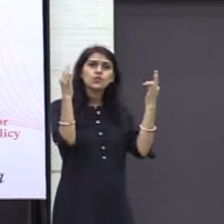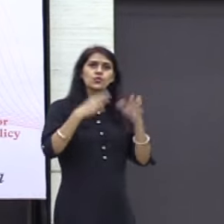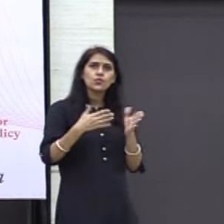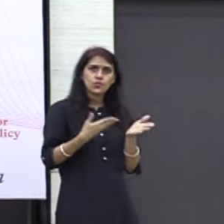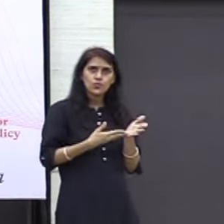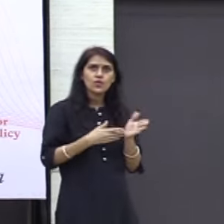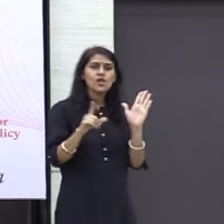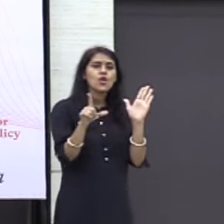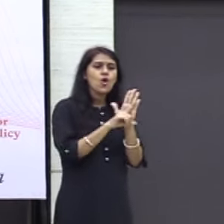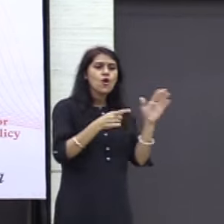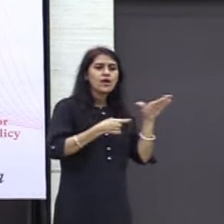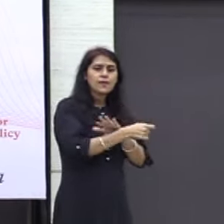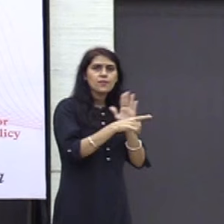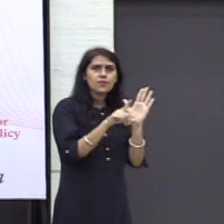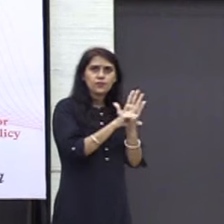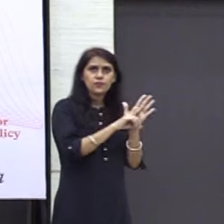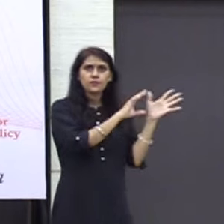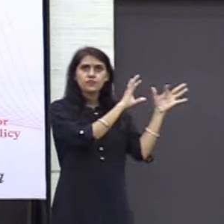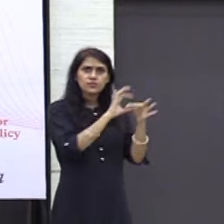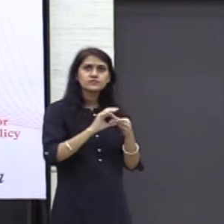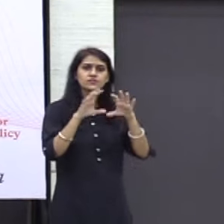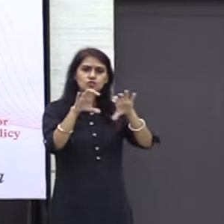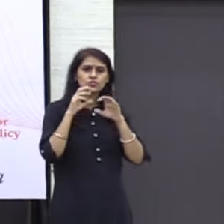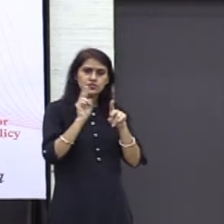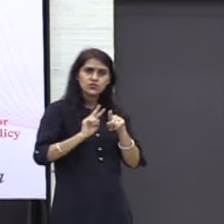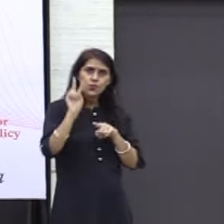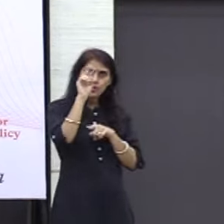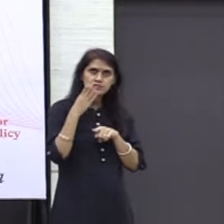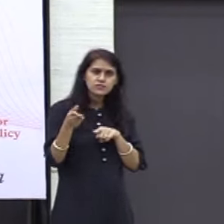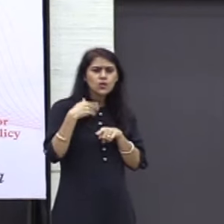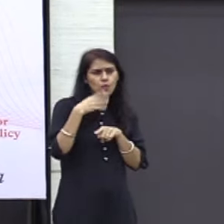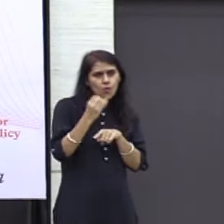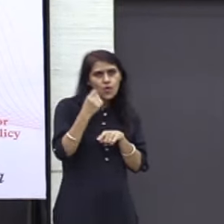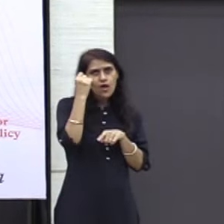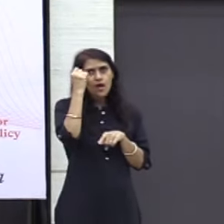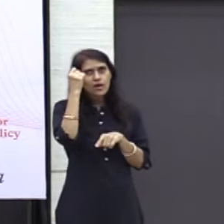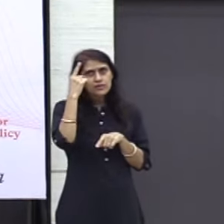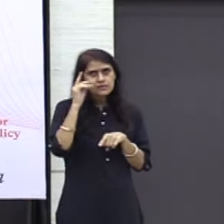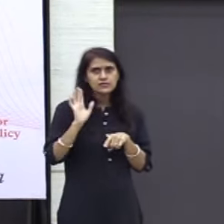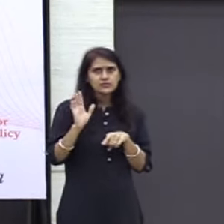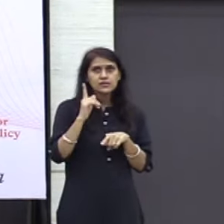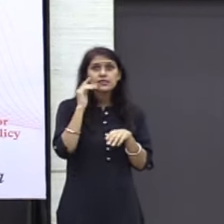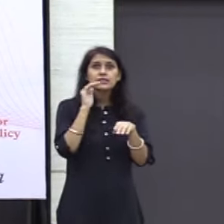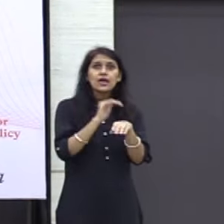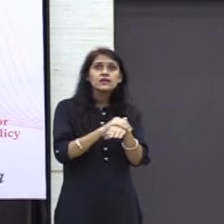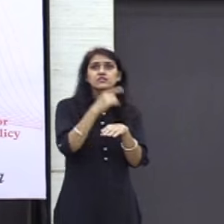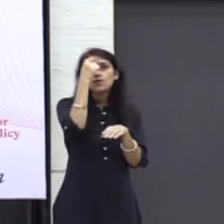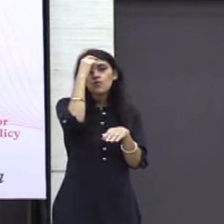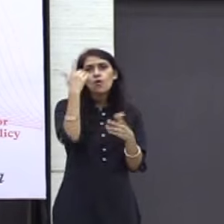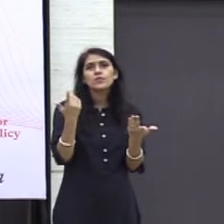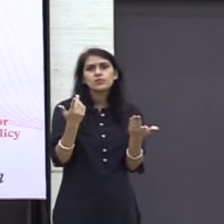the new criminal law isn't consistent with constitutional values. So I want to understand, after recognizing the problem as a